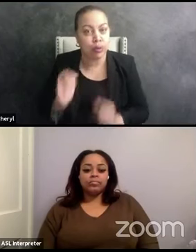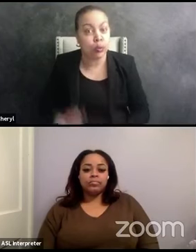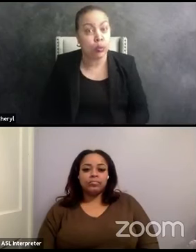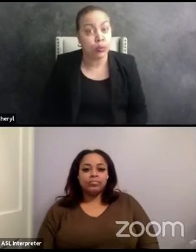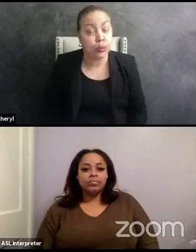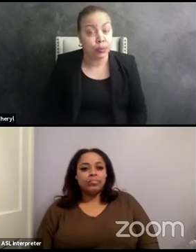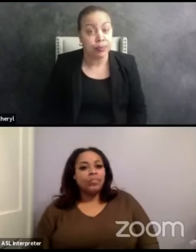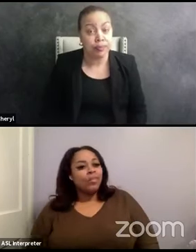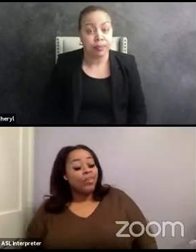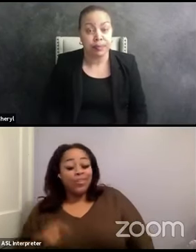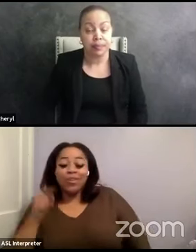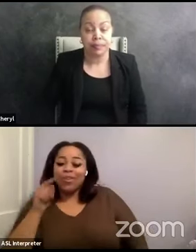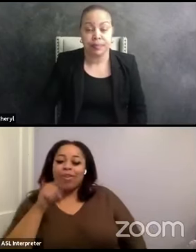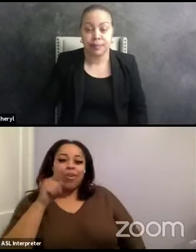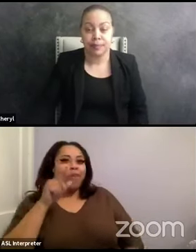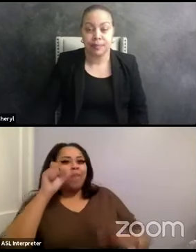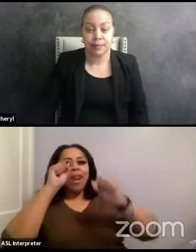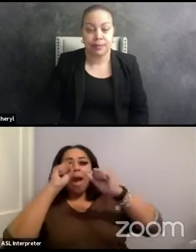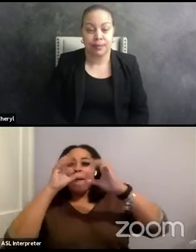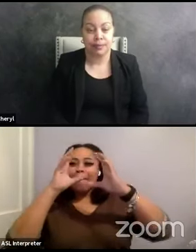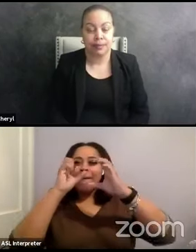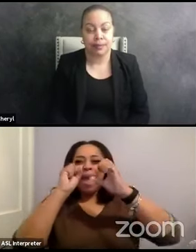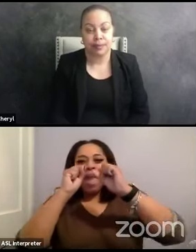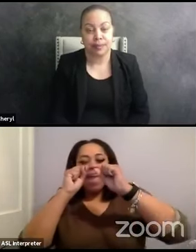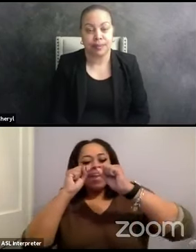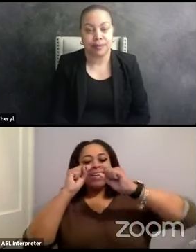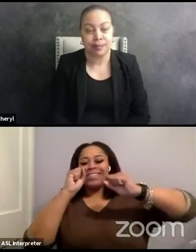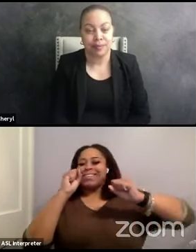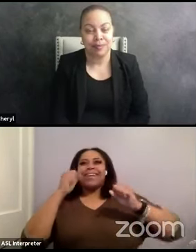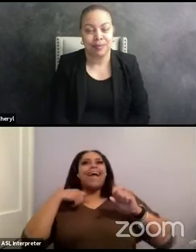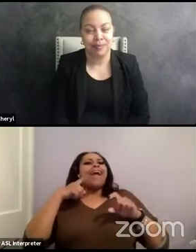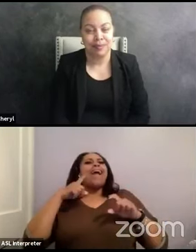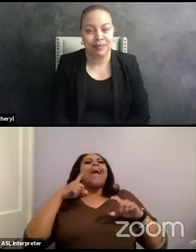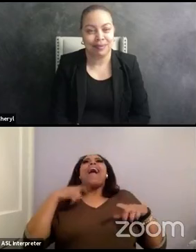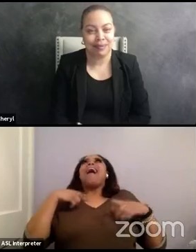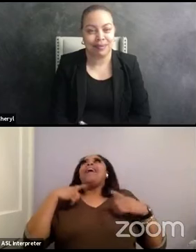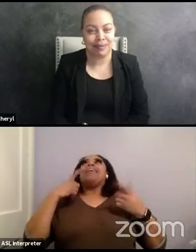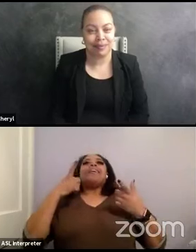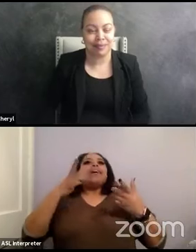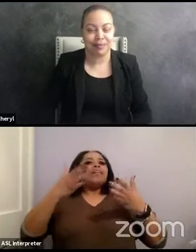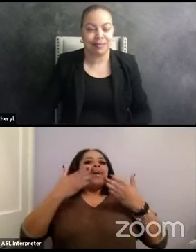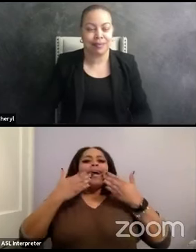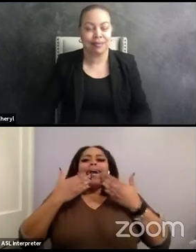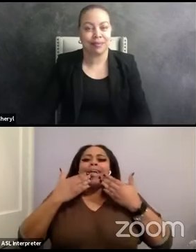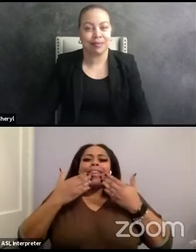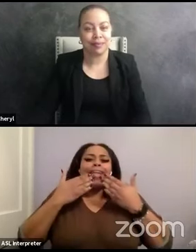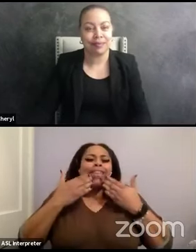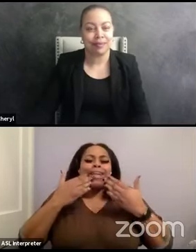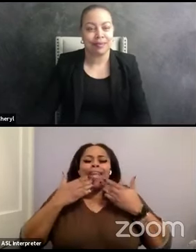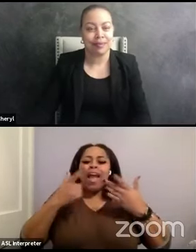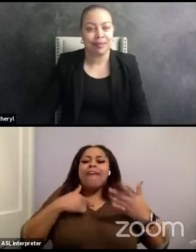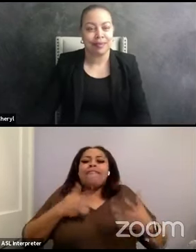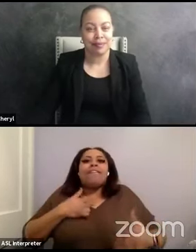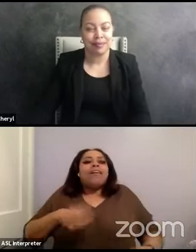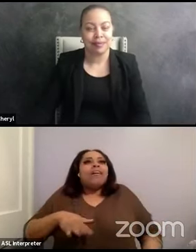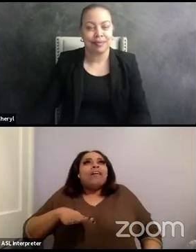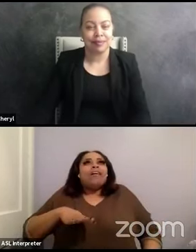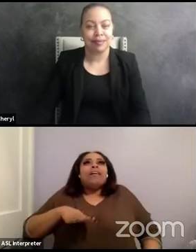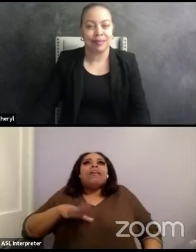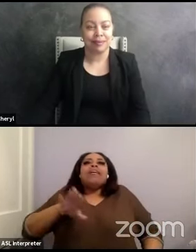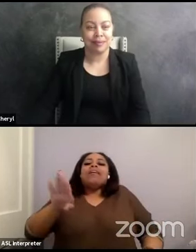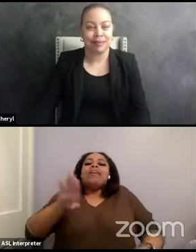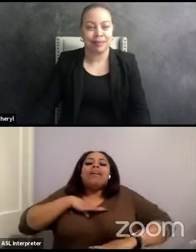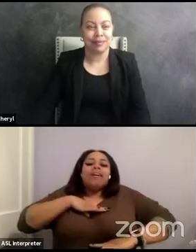You have been so amazing. I just can't thank you enough. I feel like so full after having this conversation with